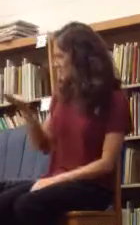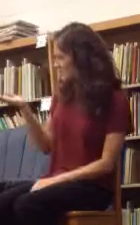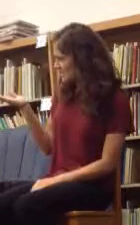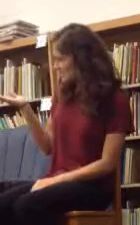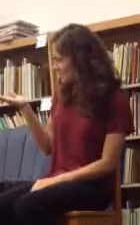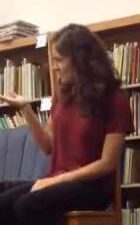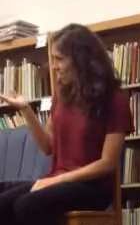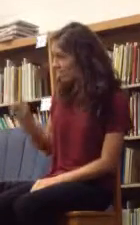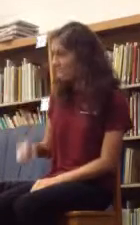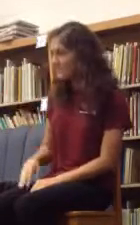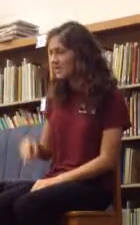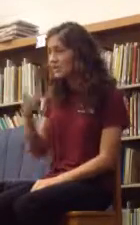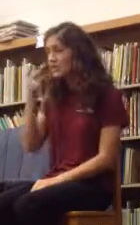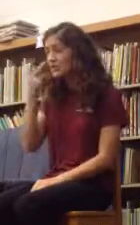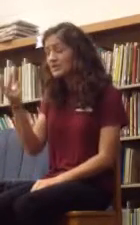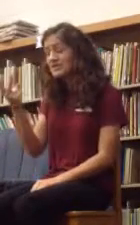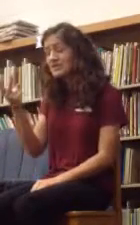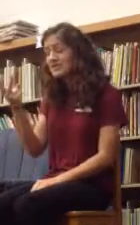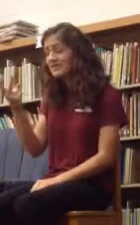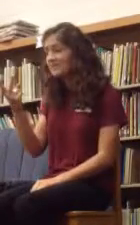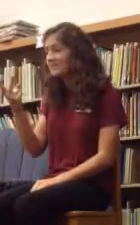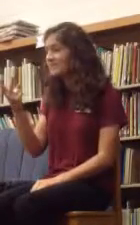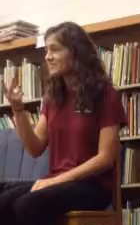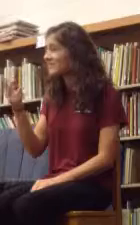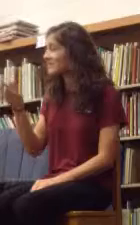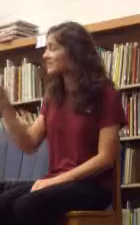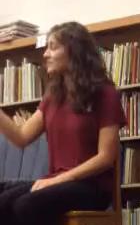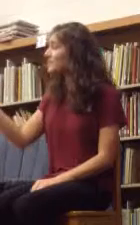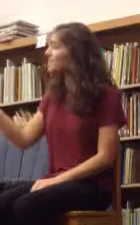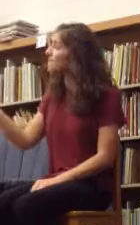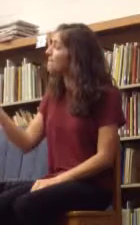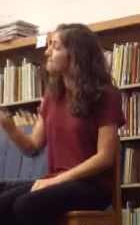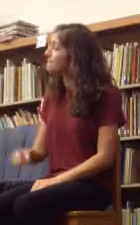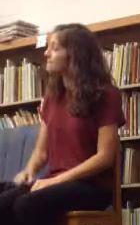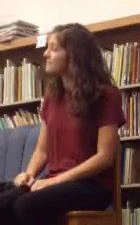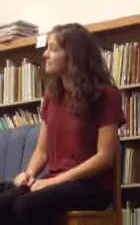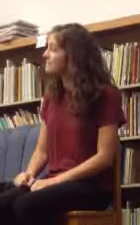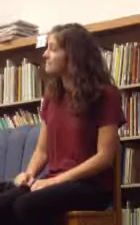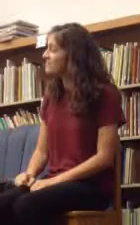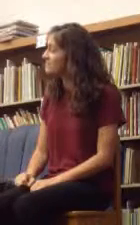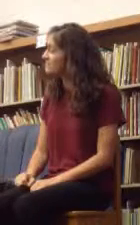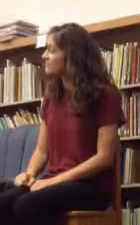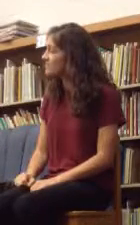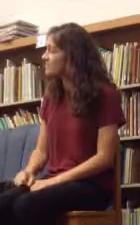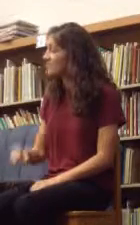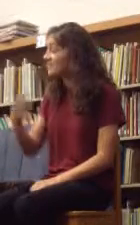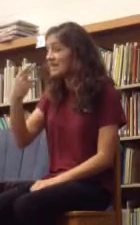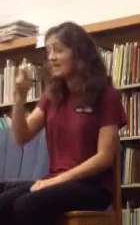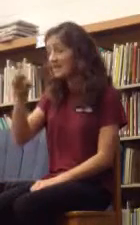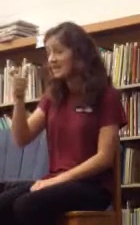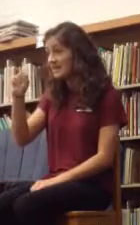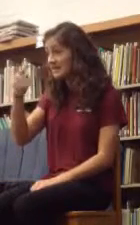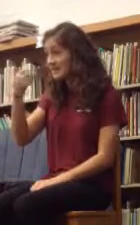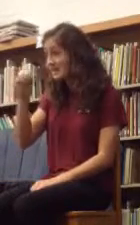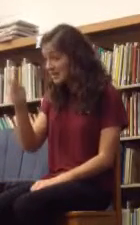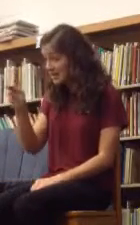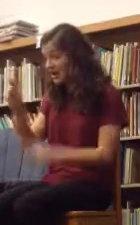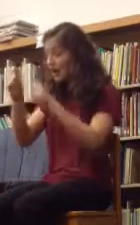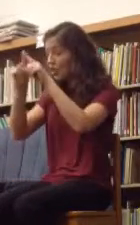Circles. What do you see, Colin? A hexagon, a triangle. I see a triangle.